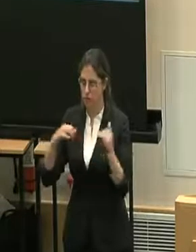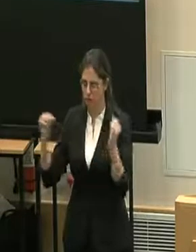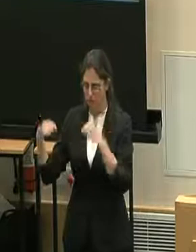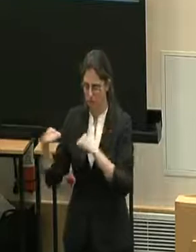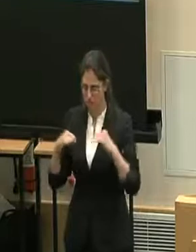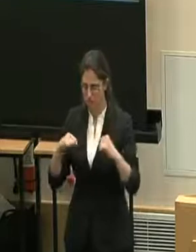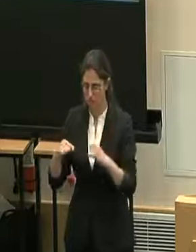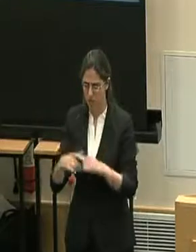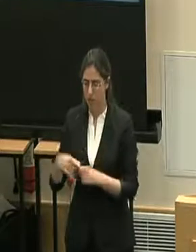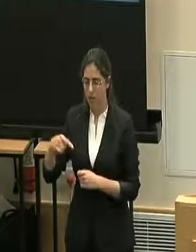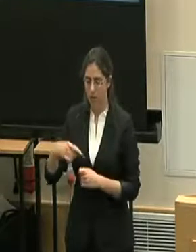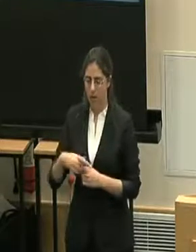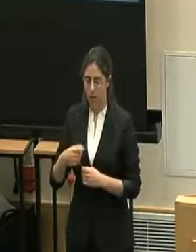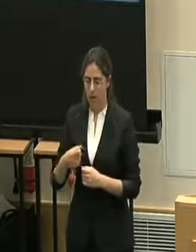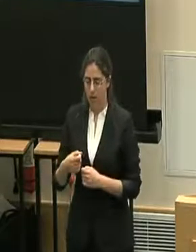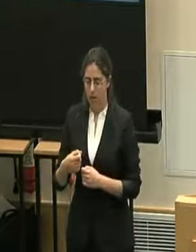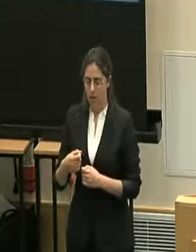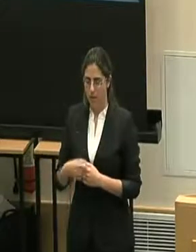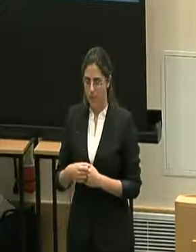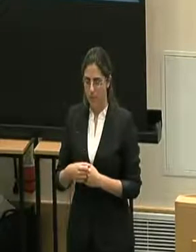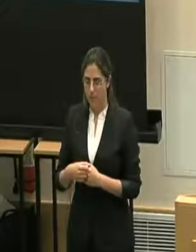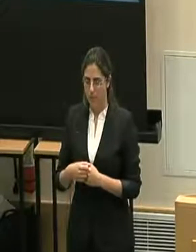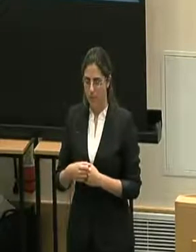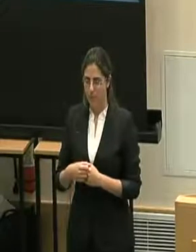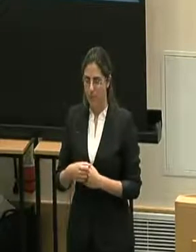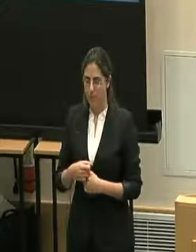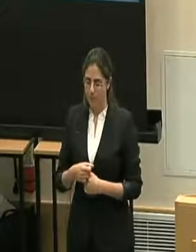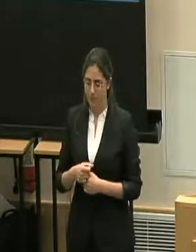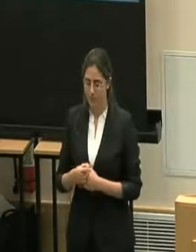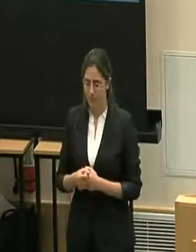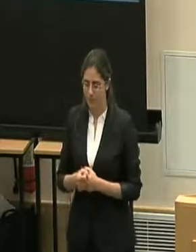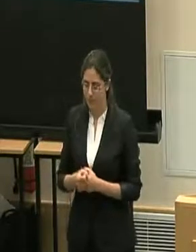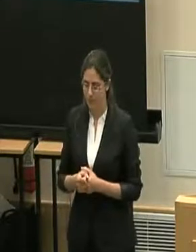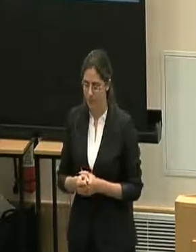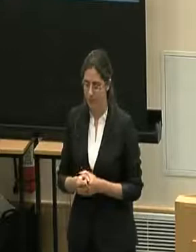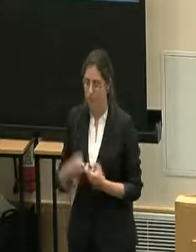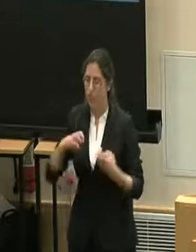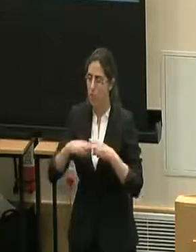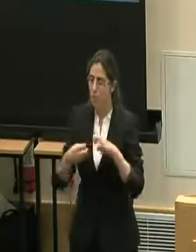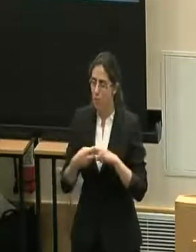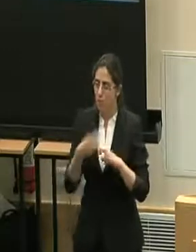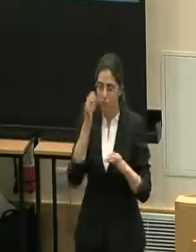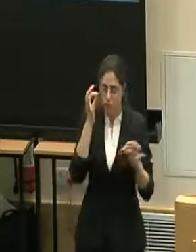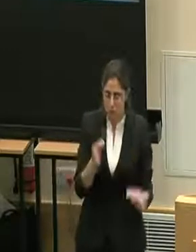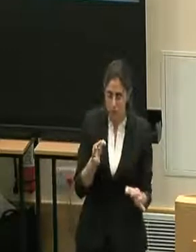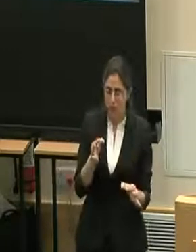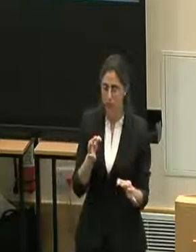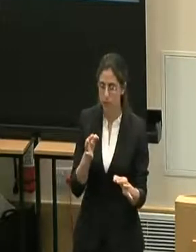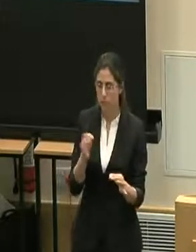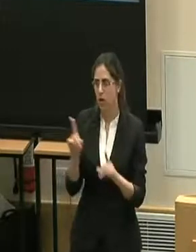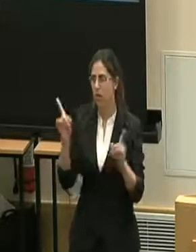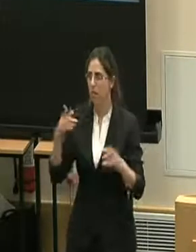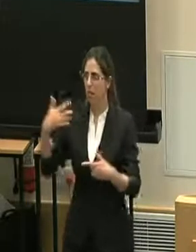These are problems which are real, sometimes very concrete, and not trivial.